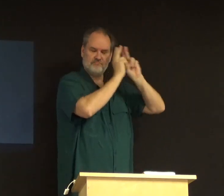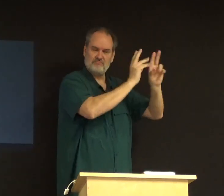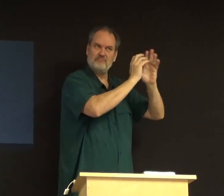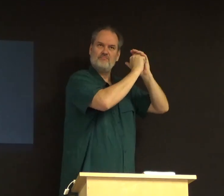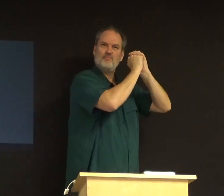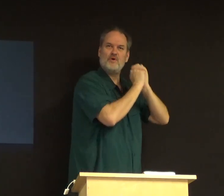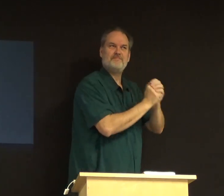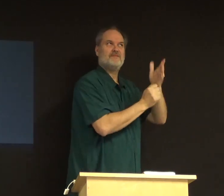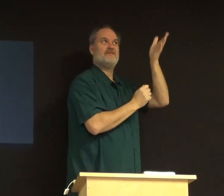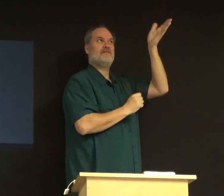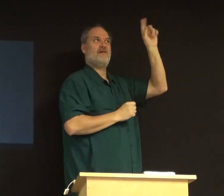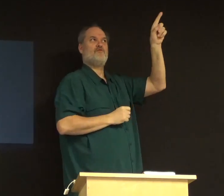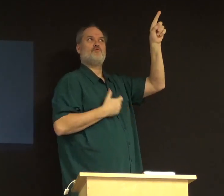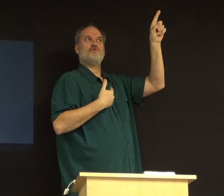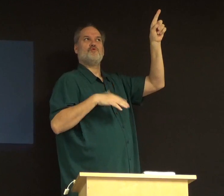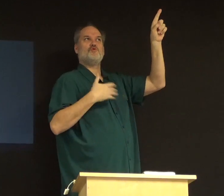Spirit of God, for the honor and the worship,